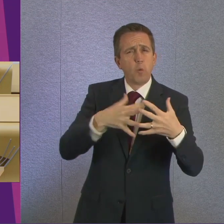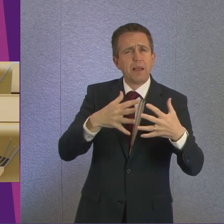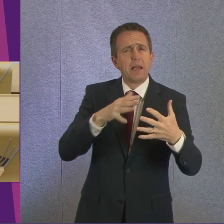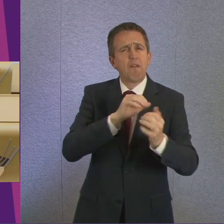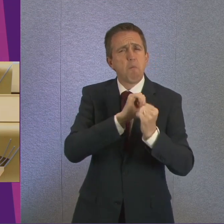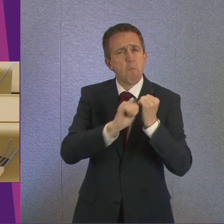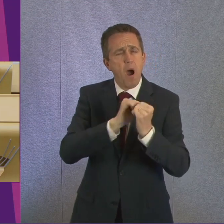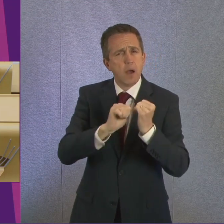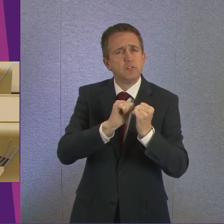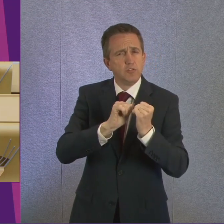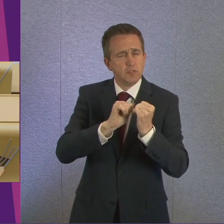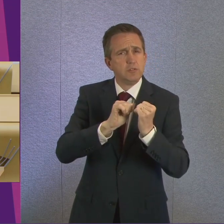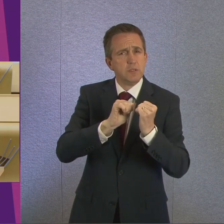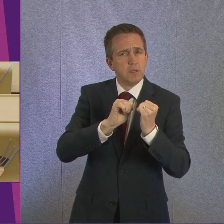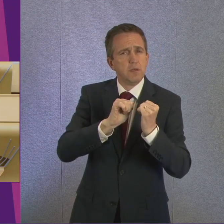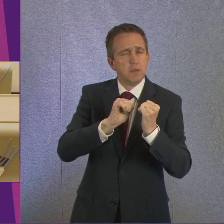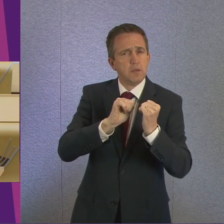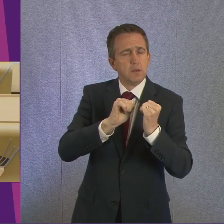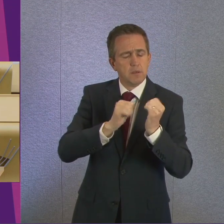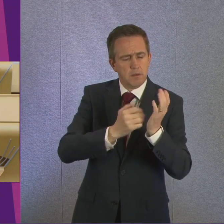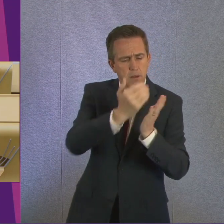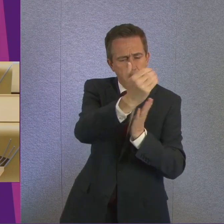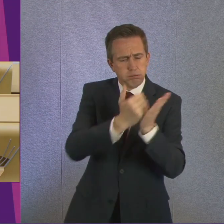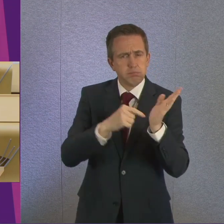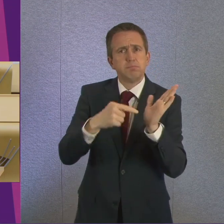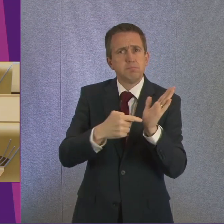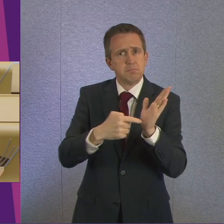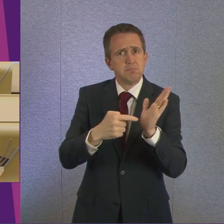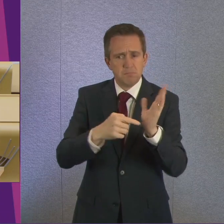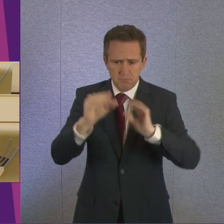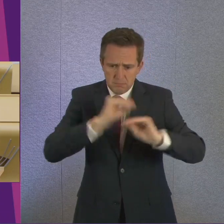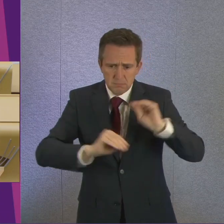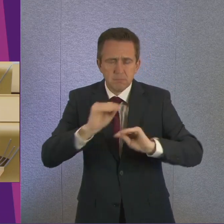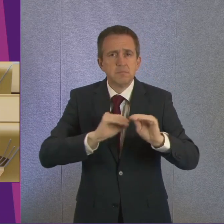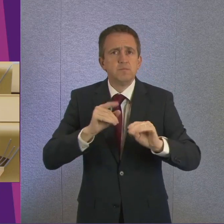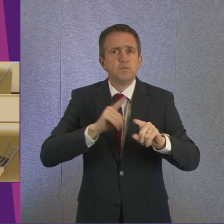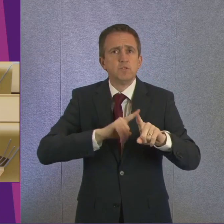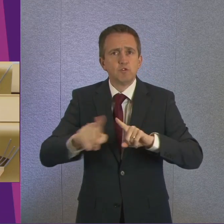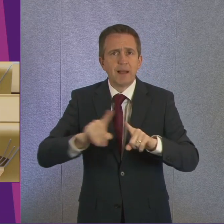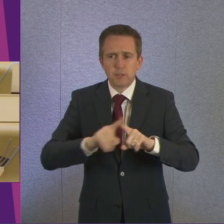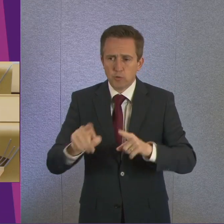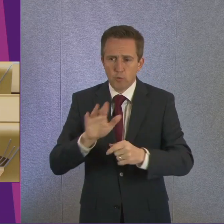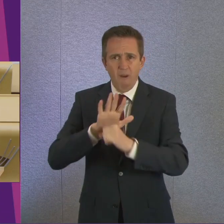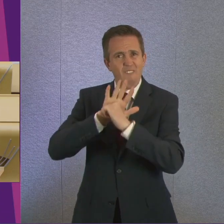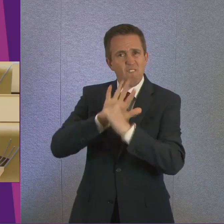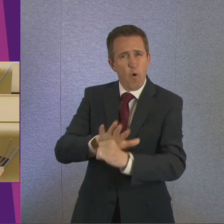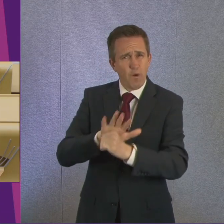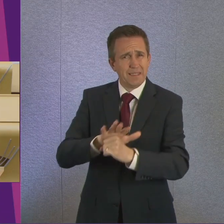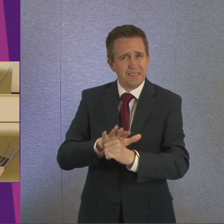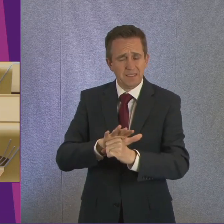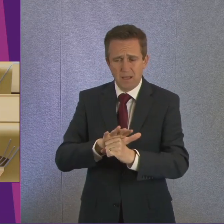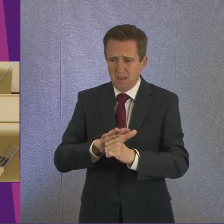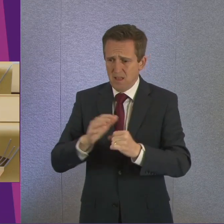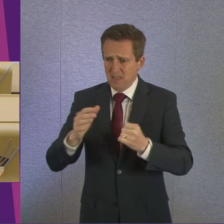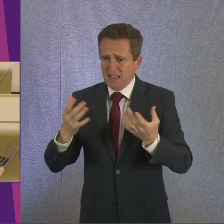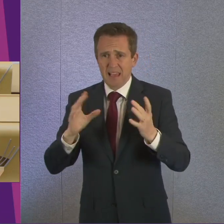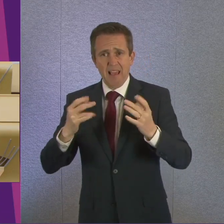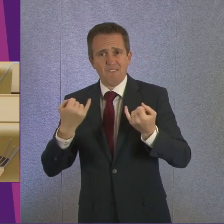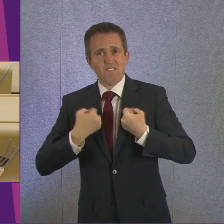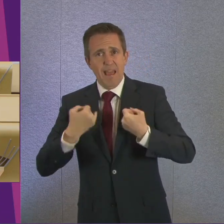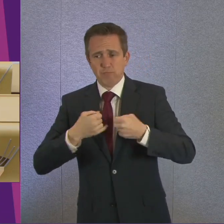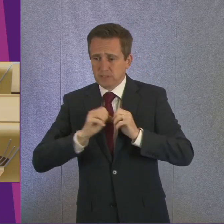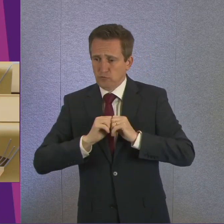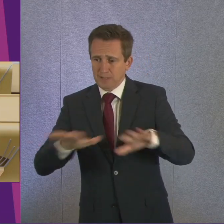was specifically established in order to break any possible transmission of the virus. It's harsh guidance. It's